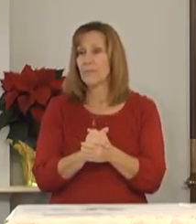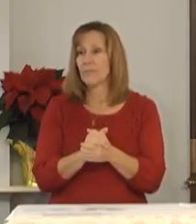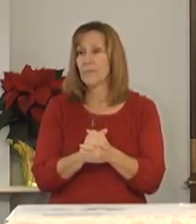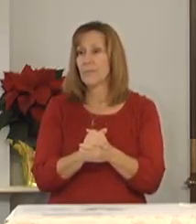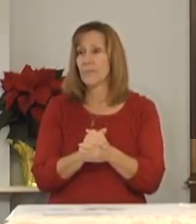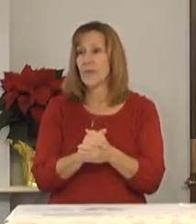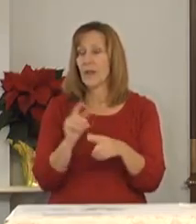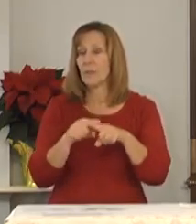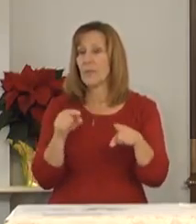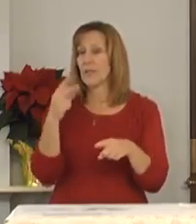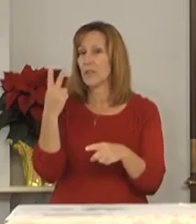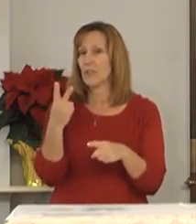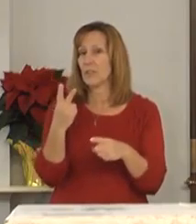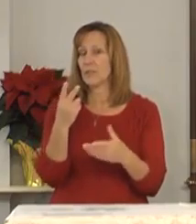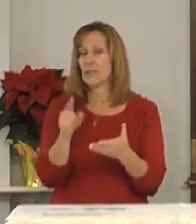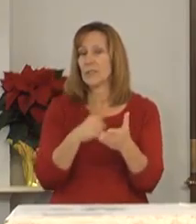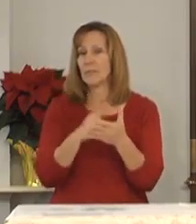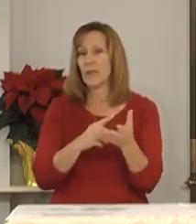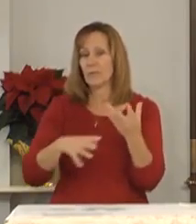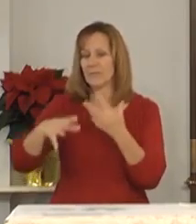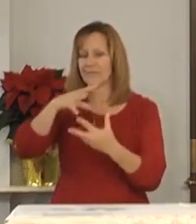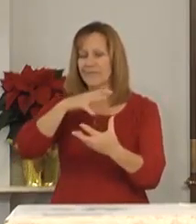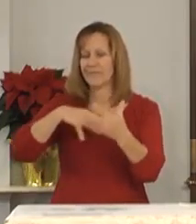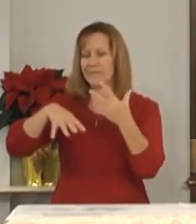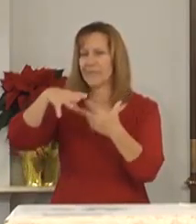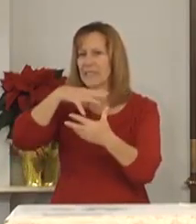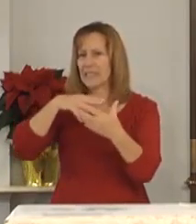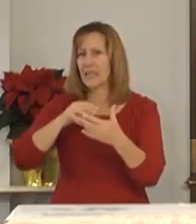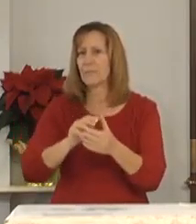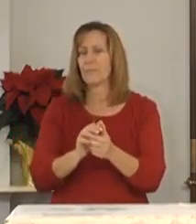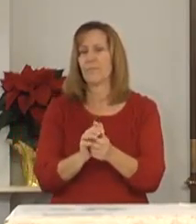But don't the two get mixed up?